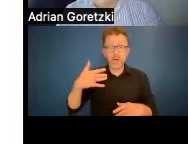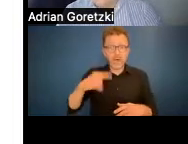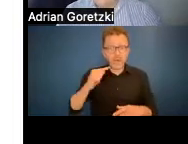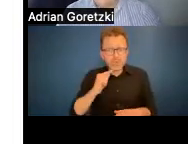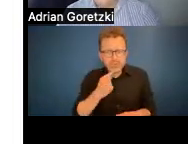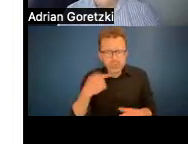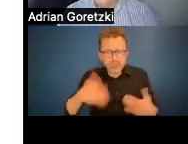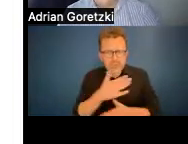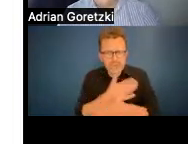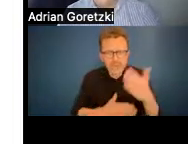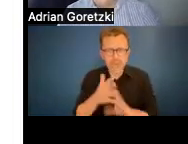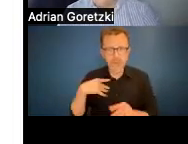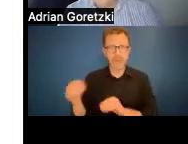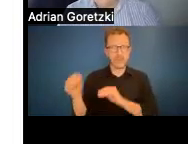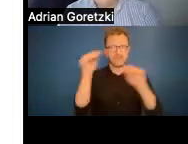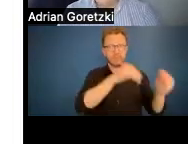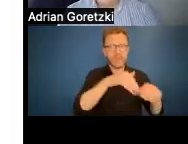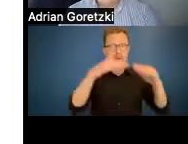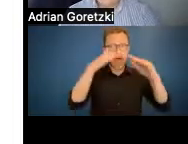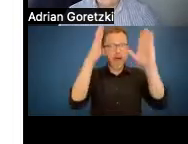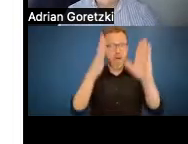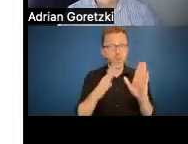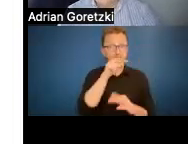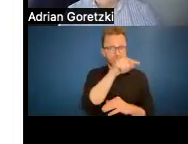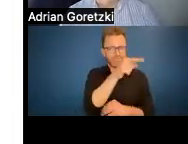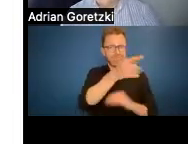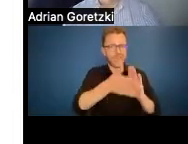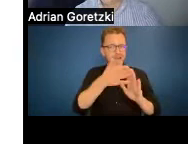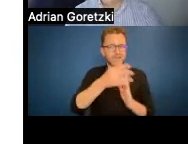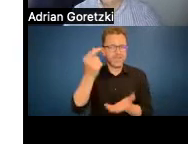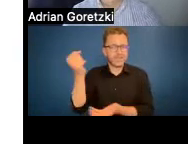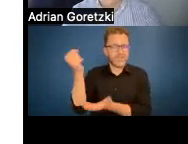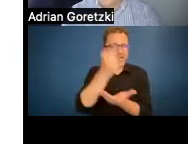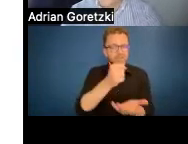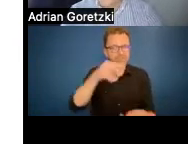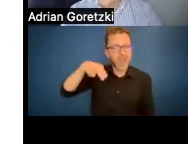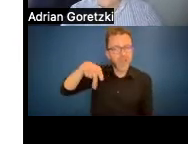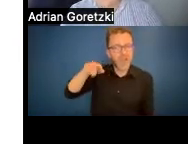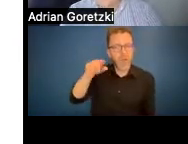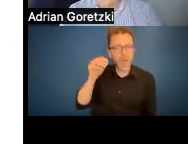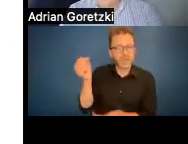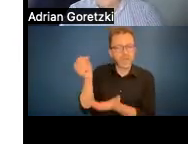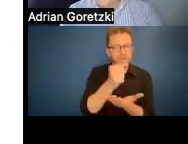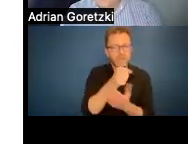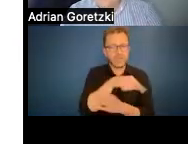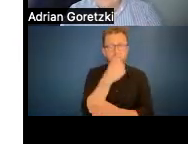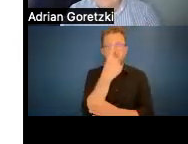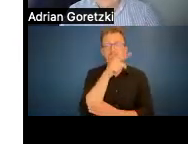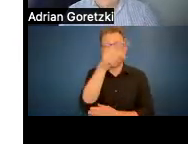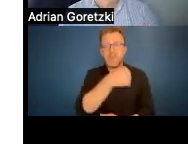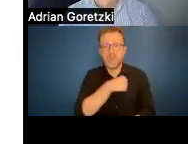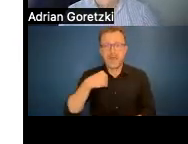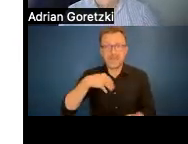individual accommodation for them. So it was like a hub. It was like a point where they could obtain medical assistance,